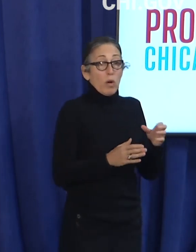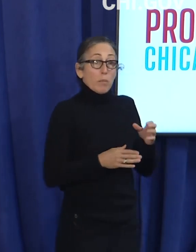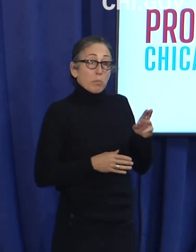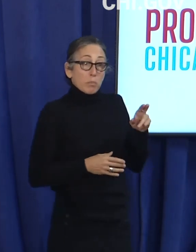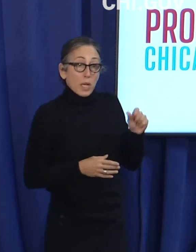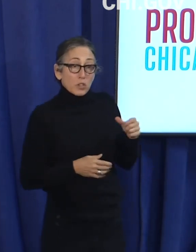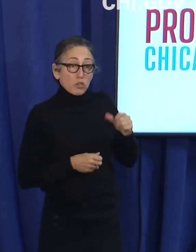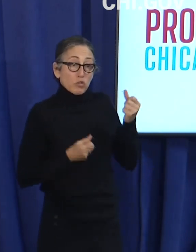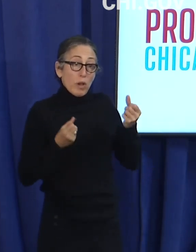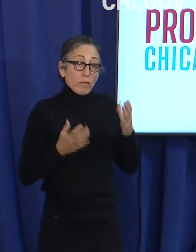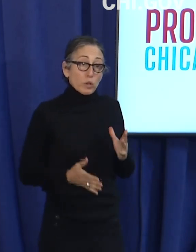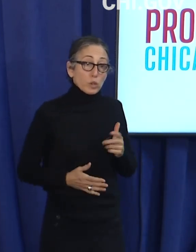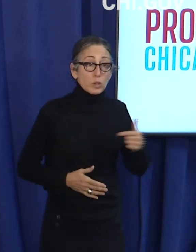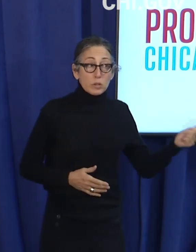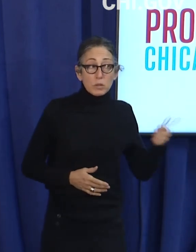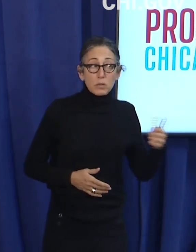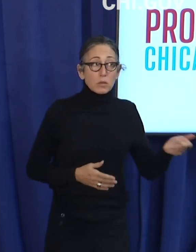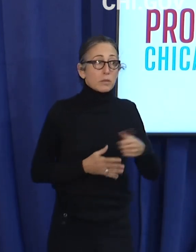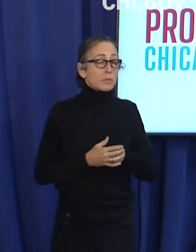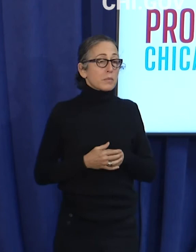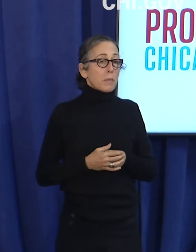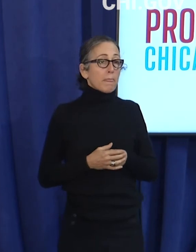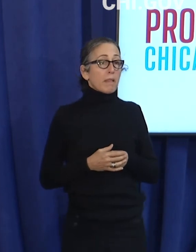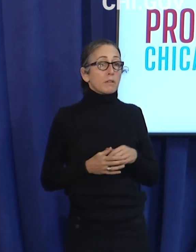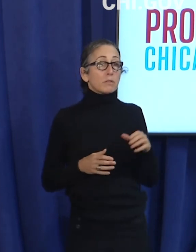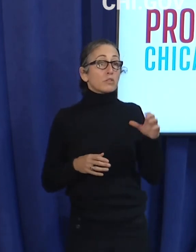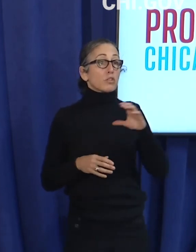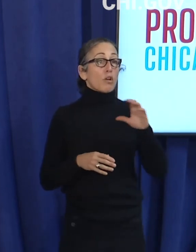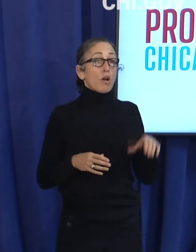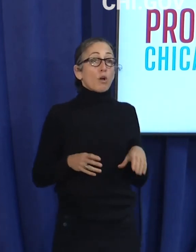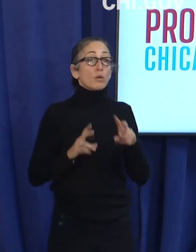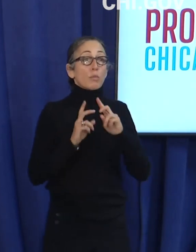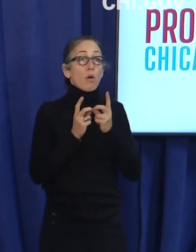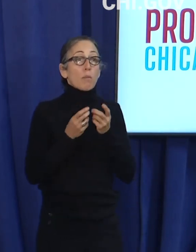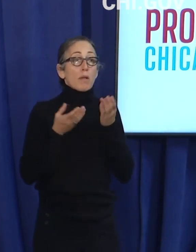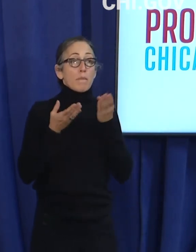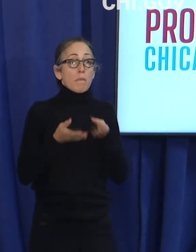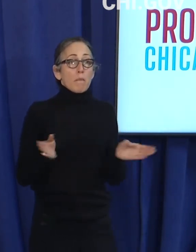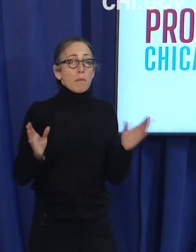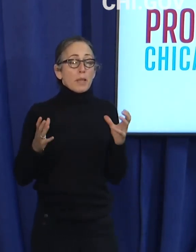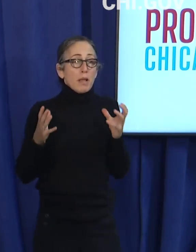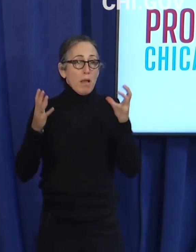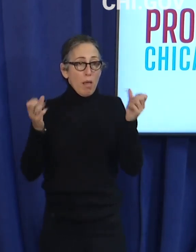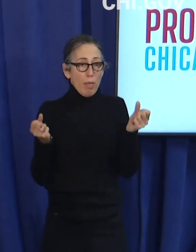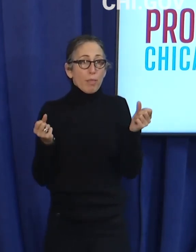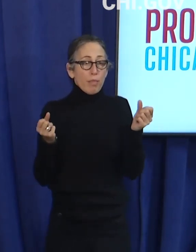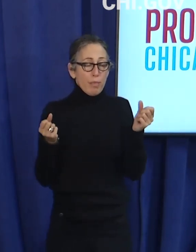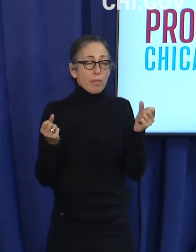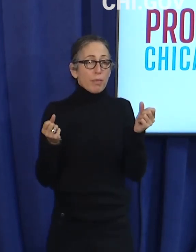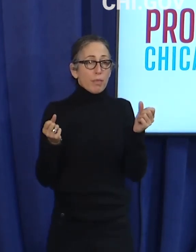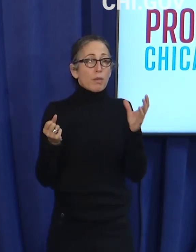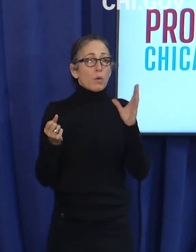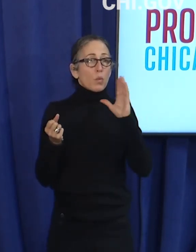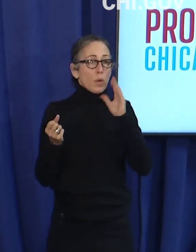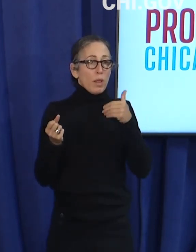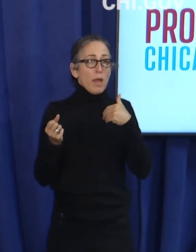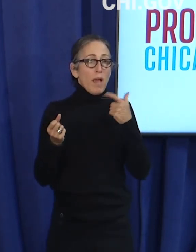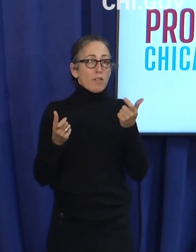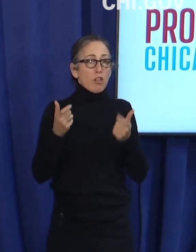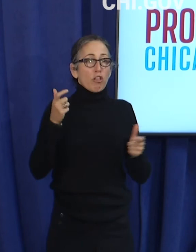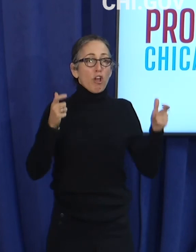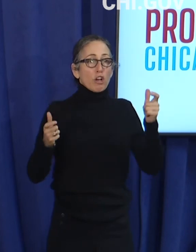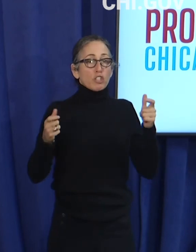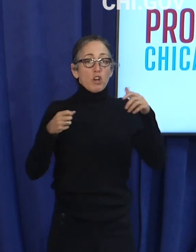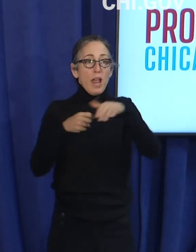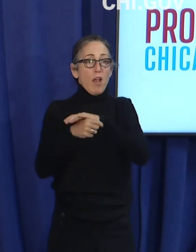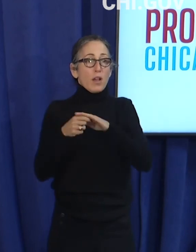cetera. Certainly the Chicago Department of Public Health is anticipating standing up some larger mass vaccination sites.